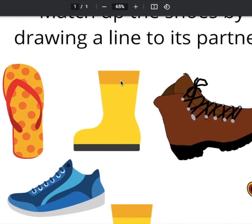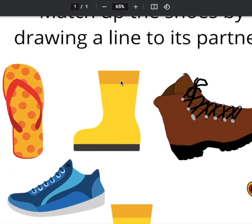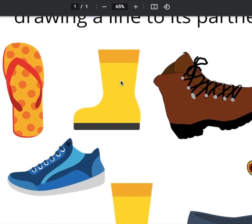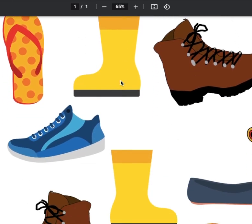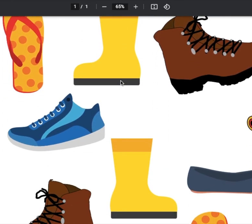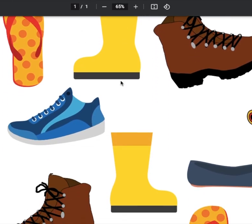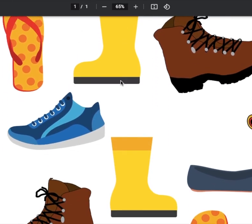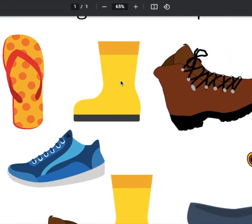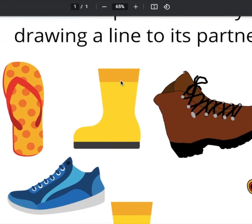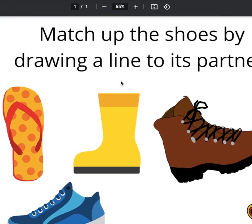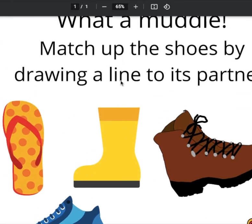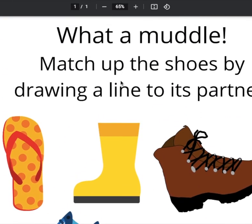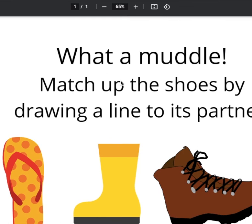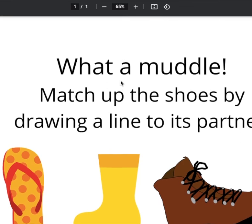story and can be done before or after the story time.